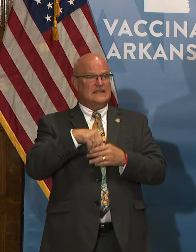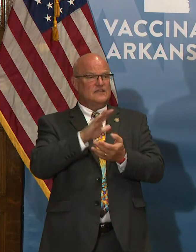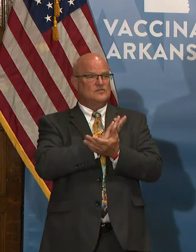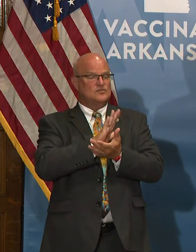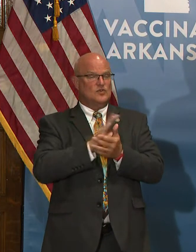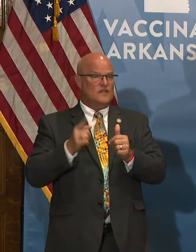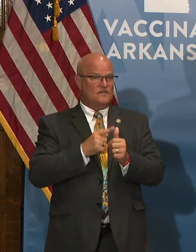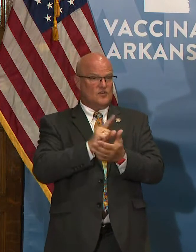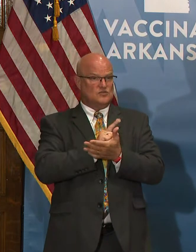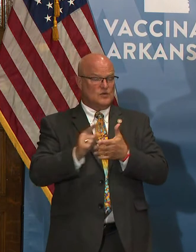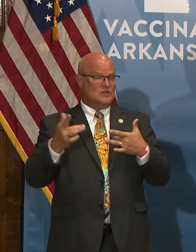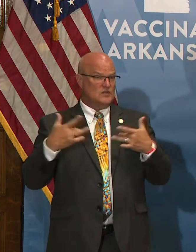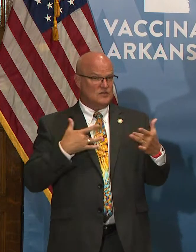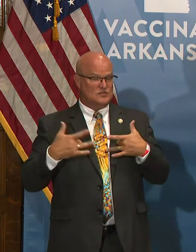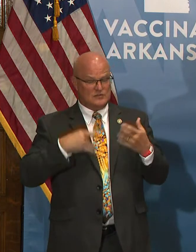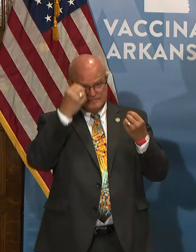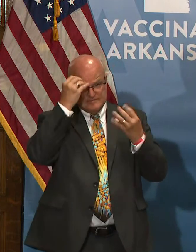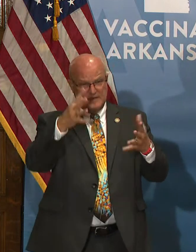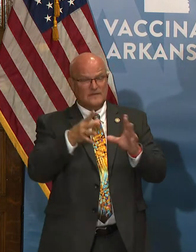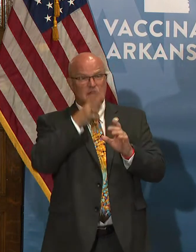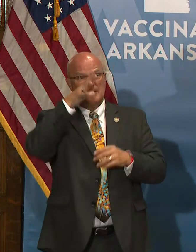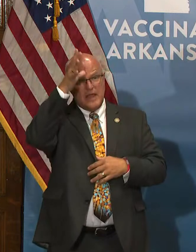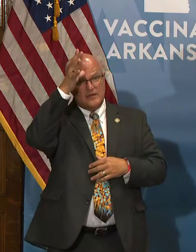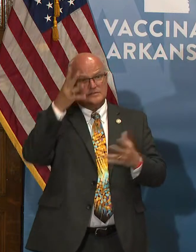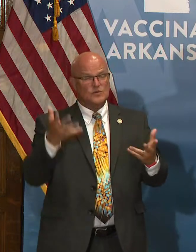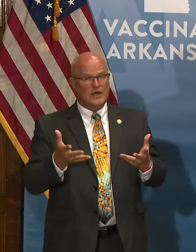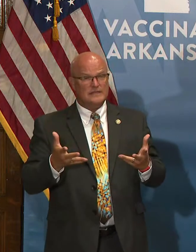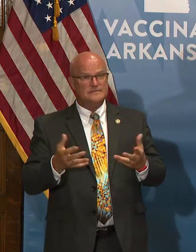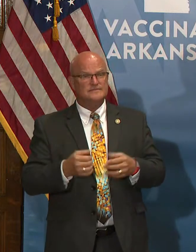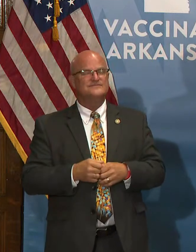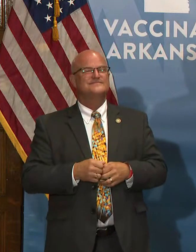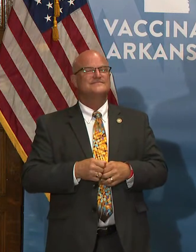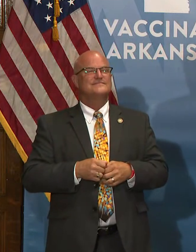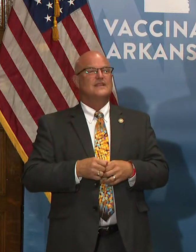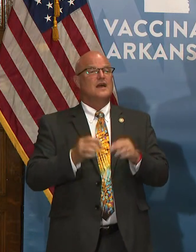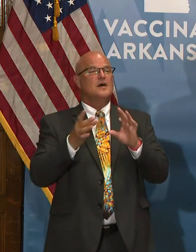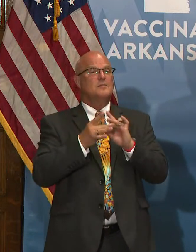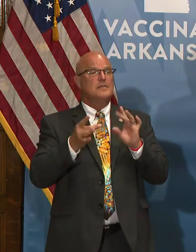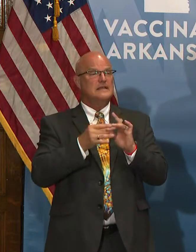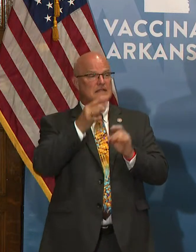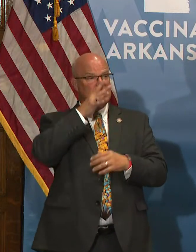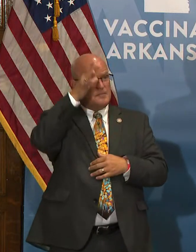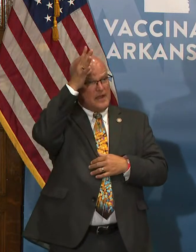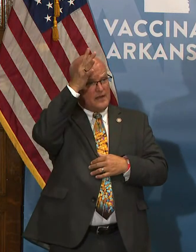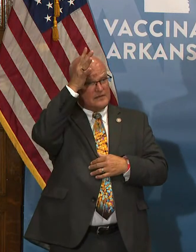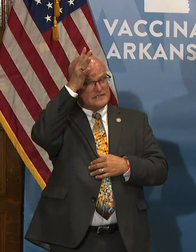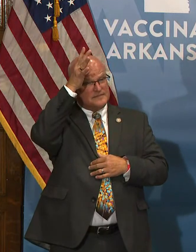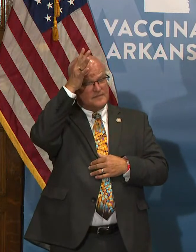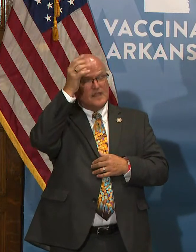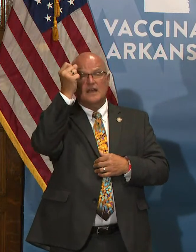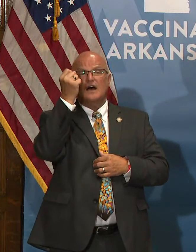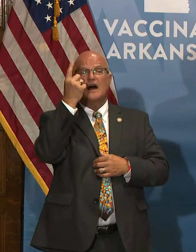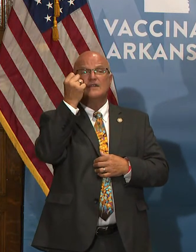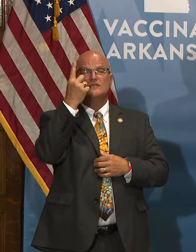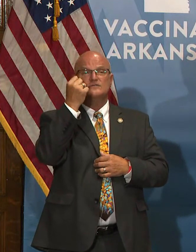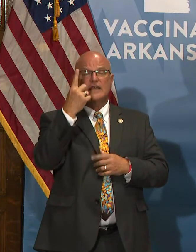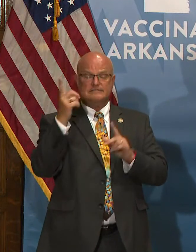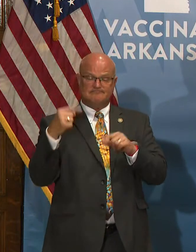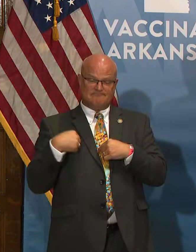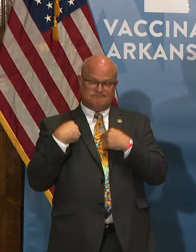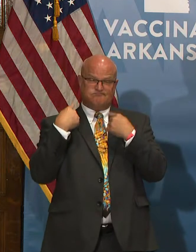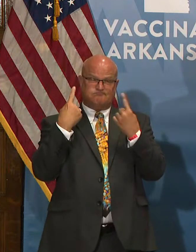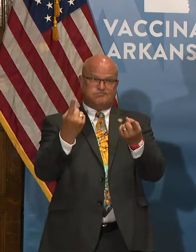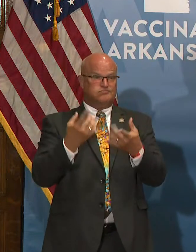week? The message to parents is to understand, as they do,